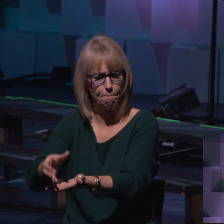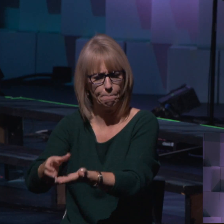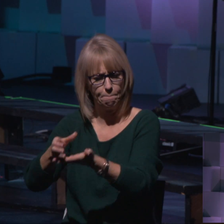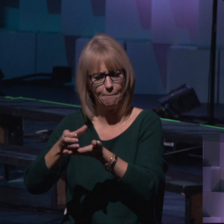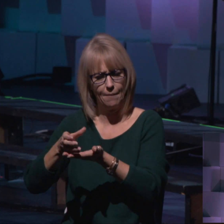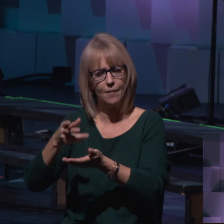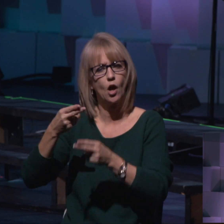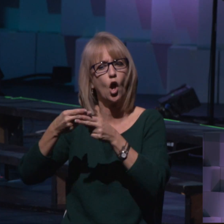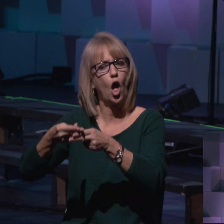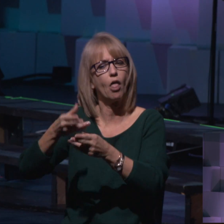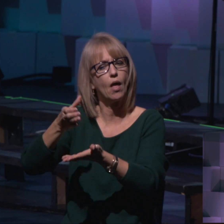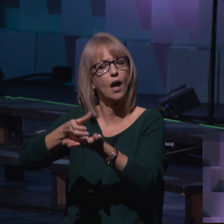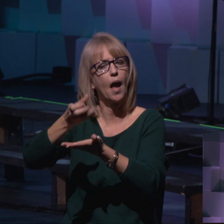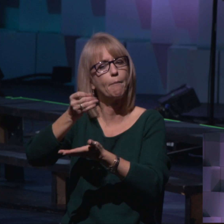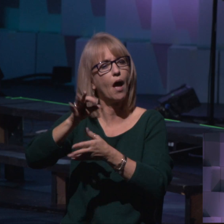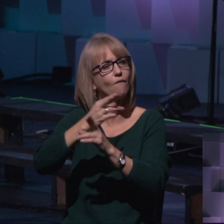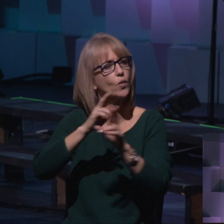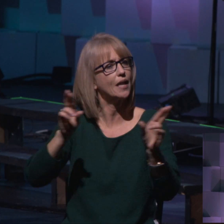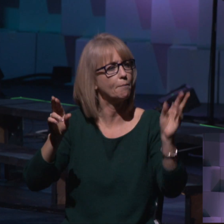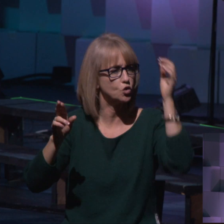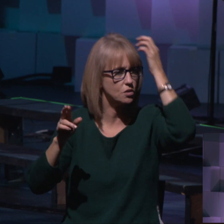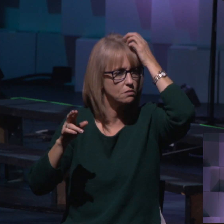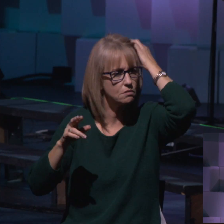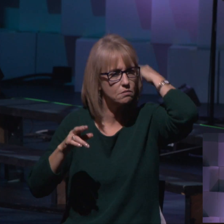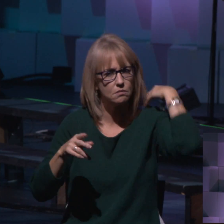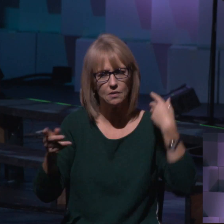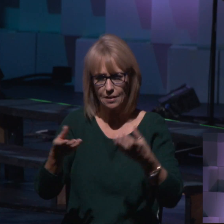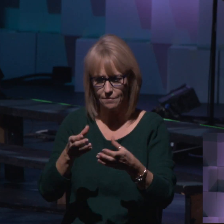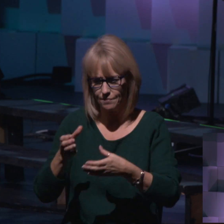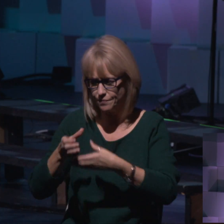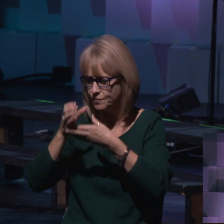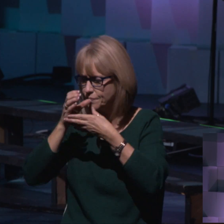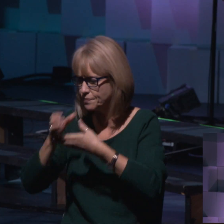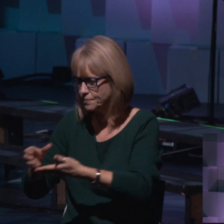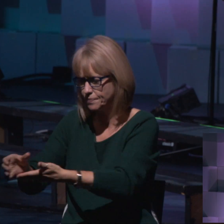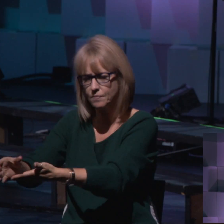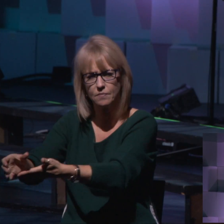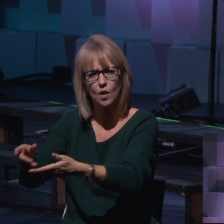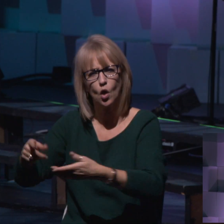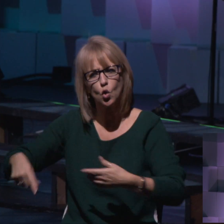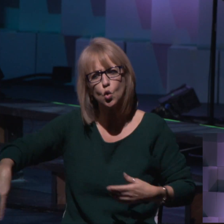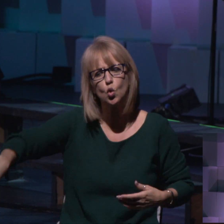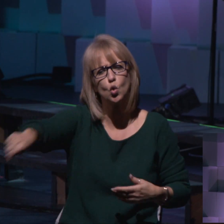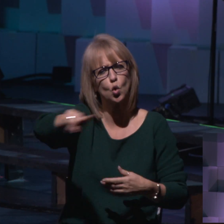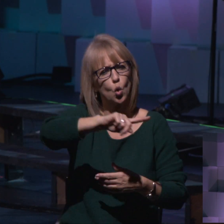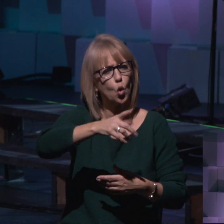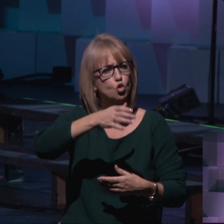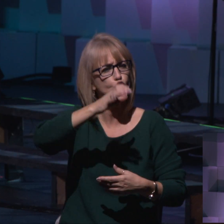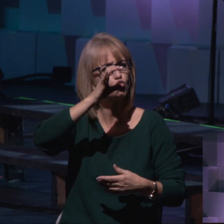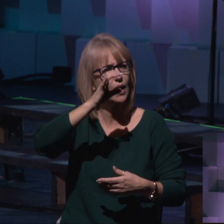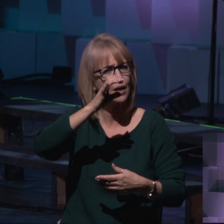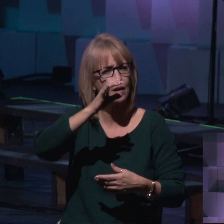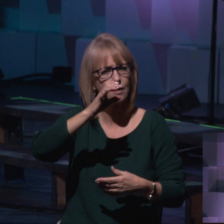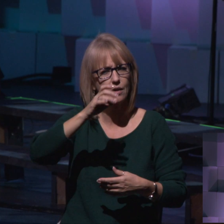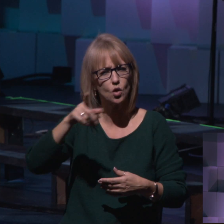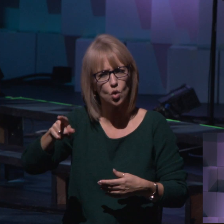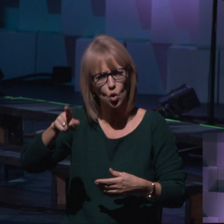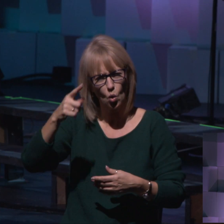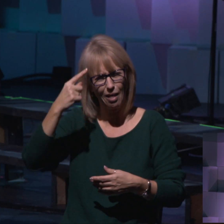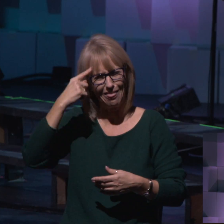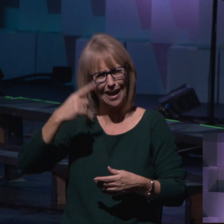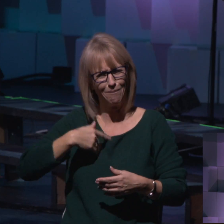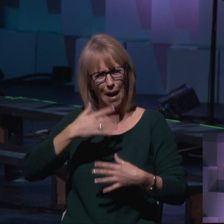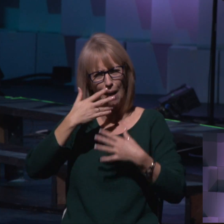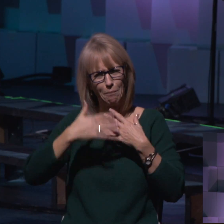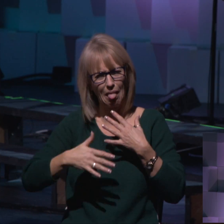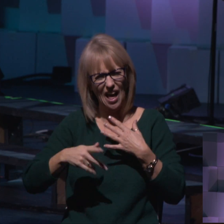redemption. He says, you take this, I want you to drink it. When you drink of this, you think about my blood, which sounds kind of